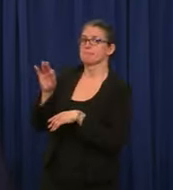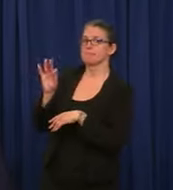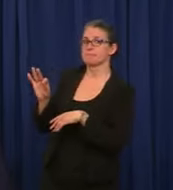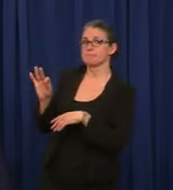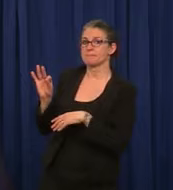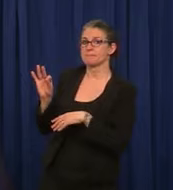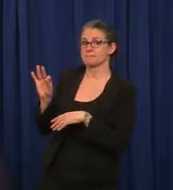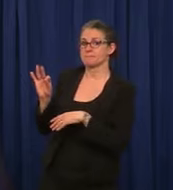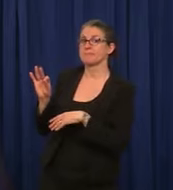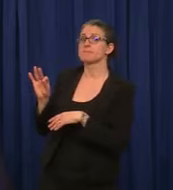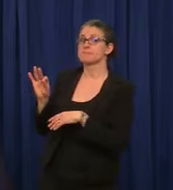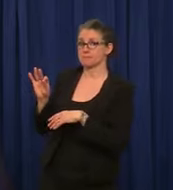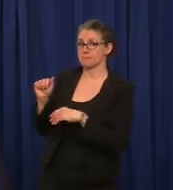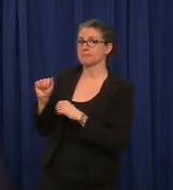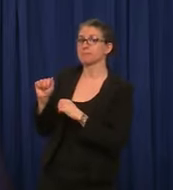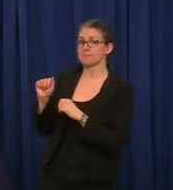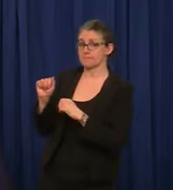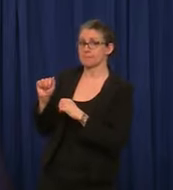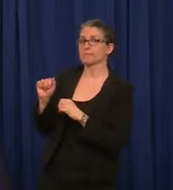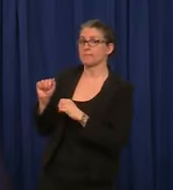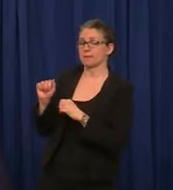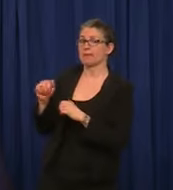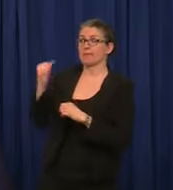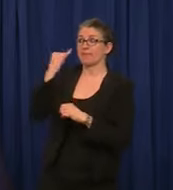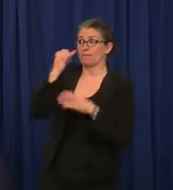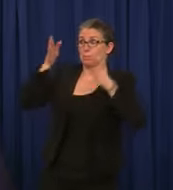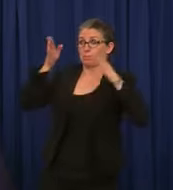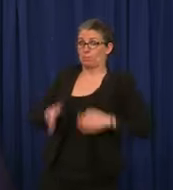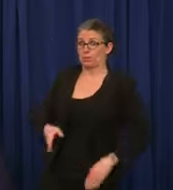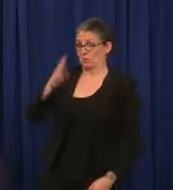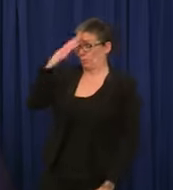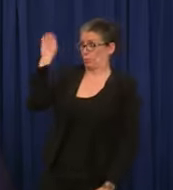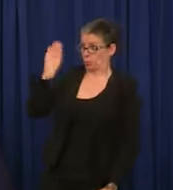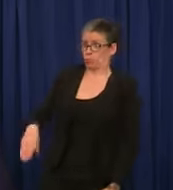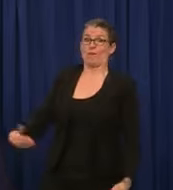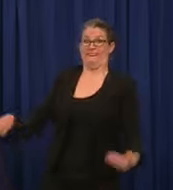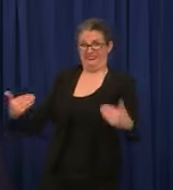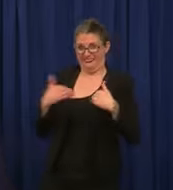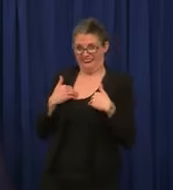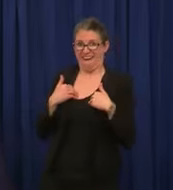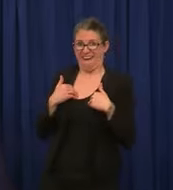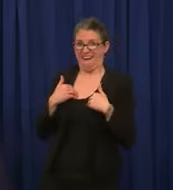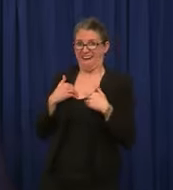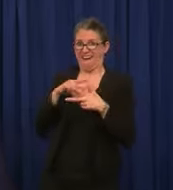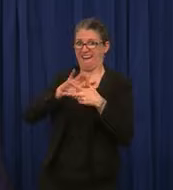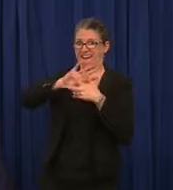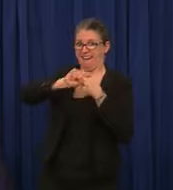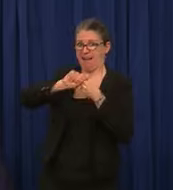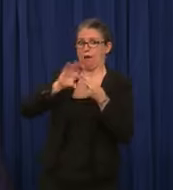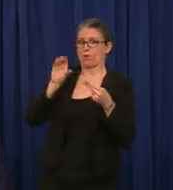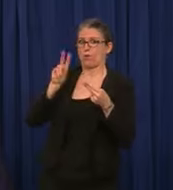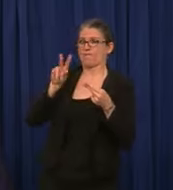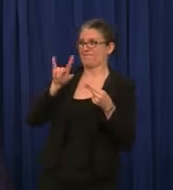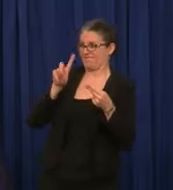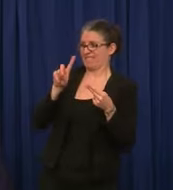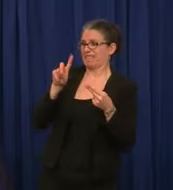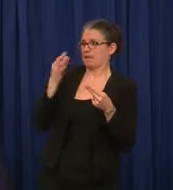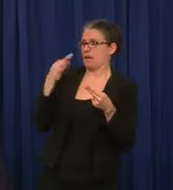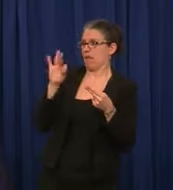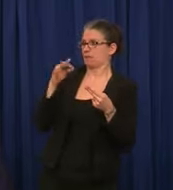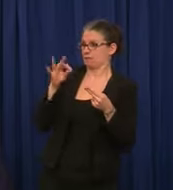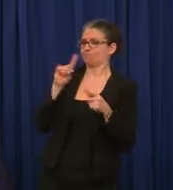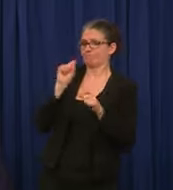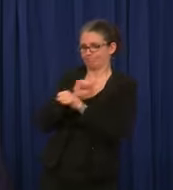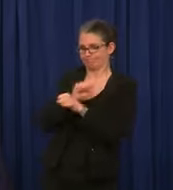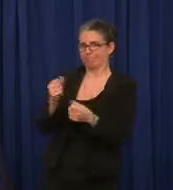recovered from the virus? I believe the previous guidance had been two negative tests as well as showing no